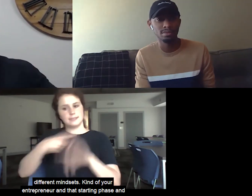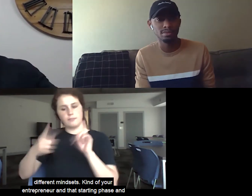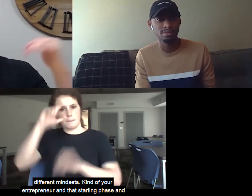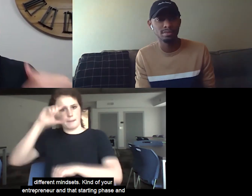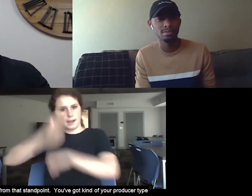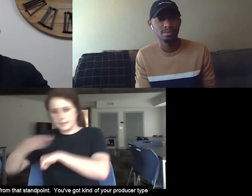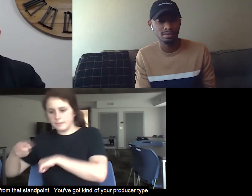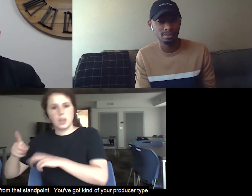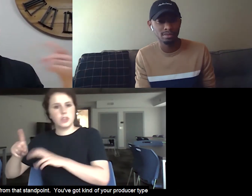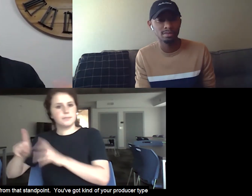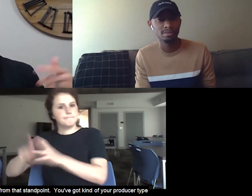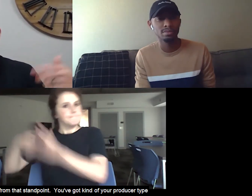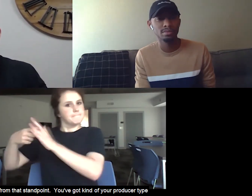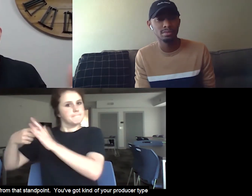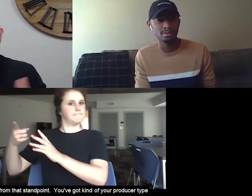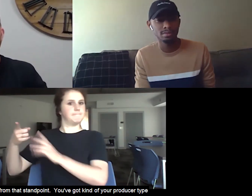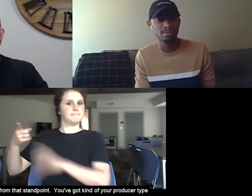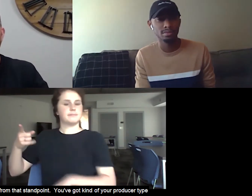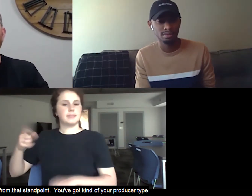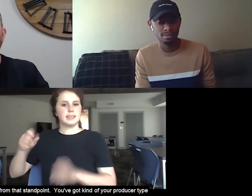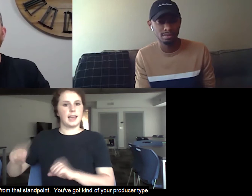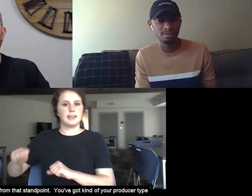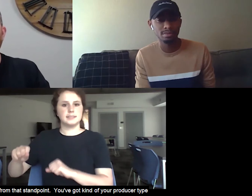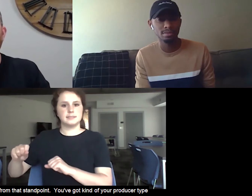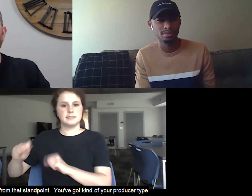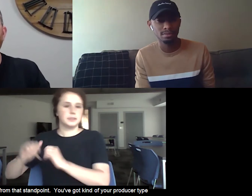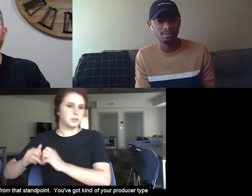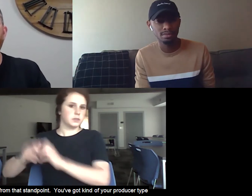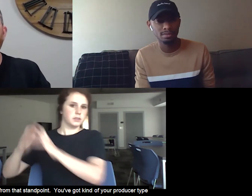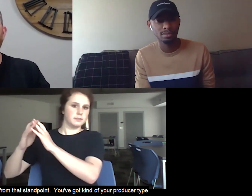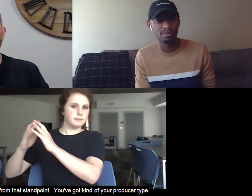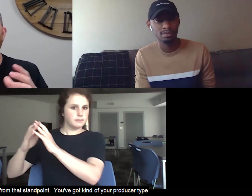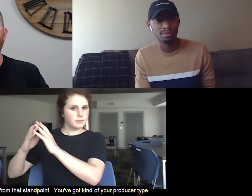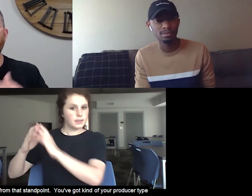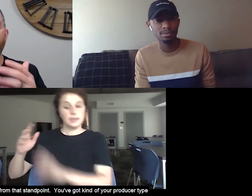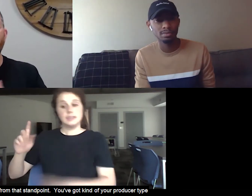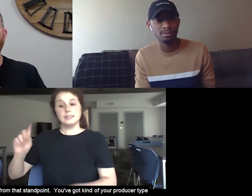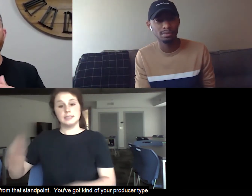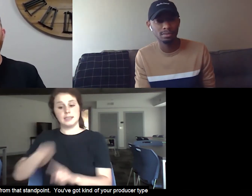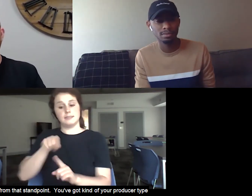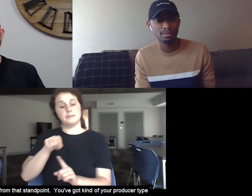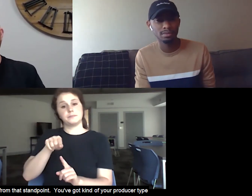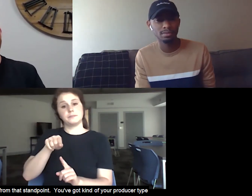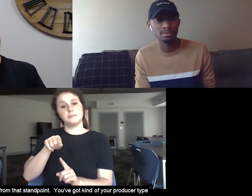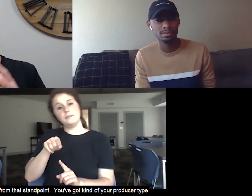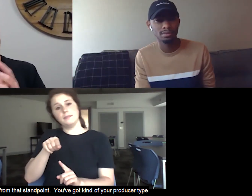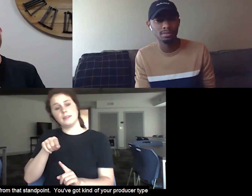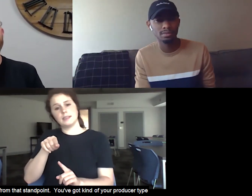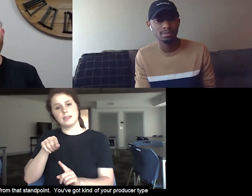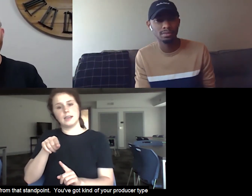that starting phase, and from that standpoint, you've got kind of